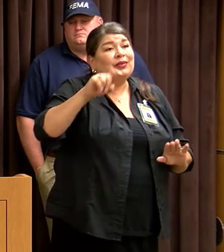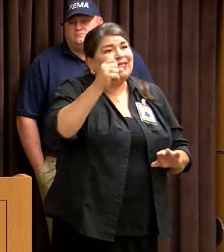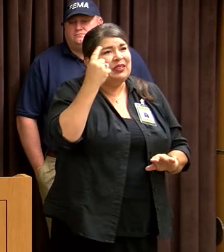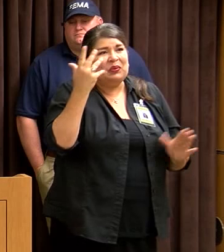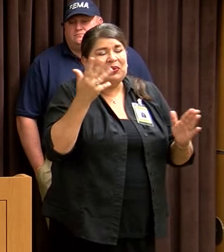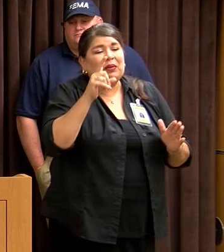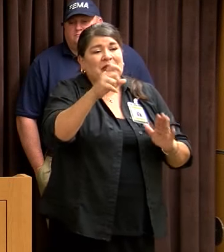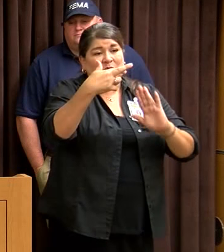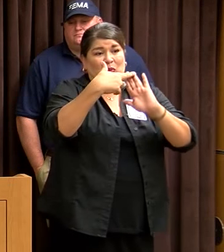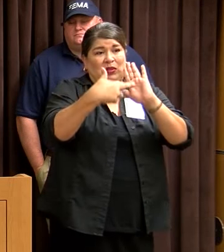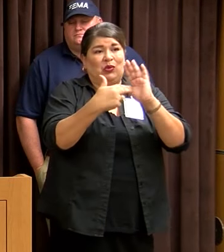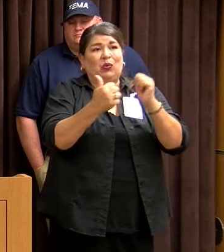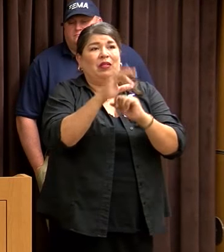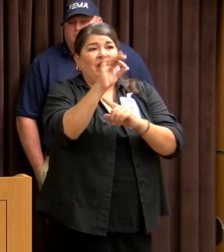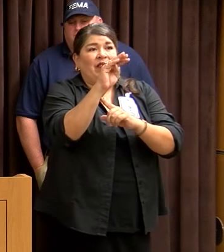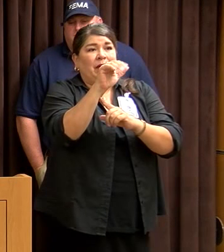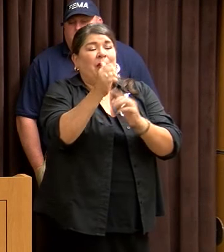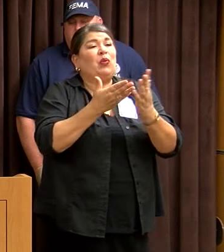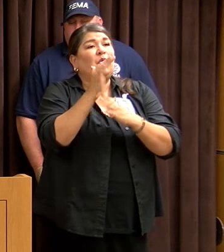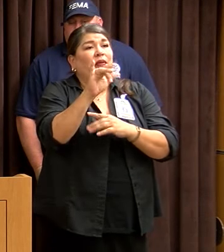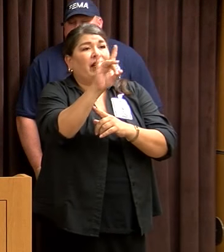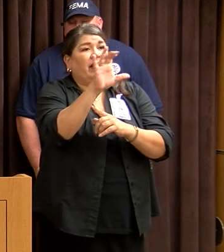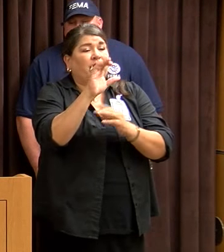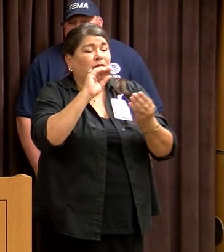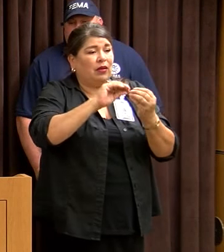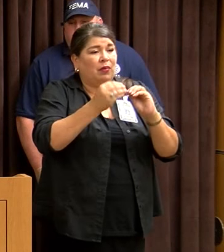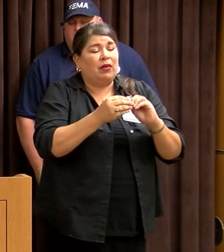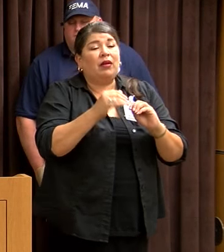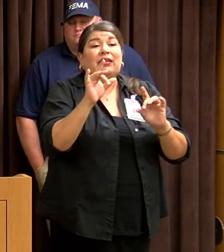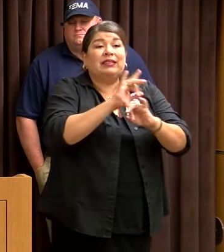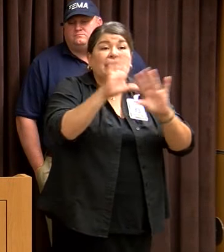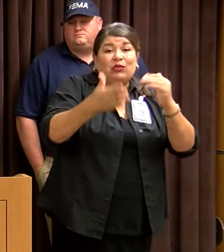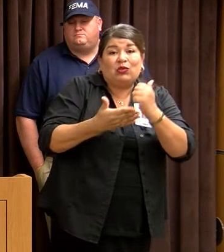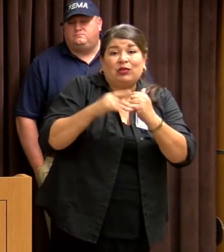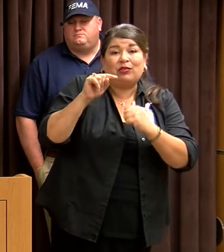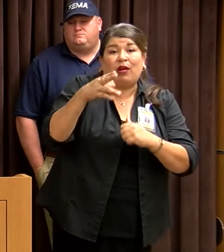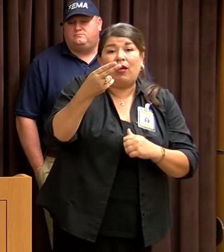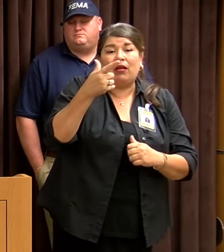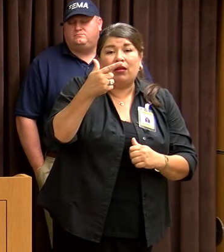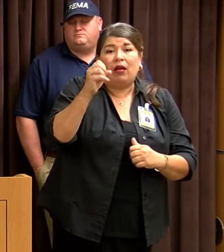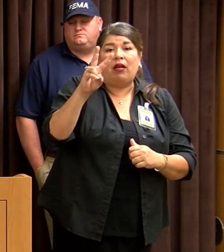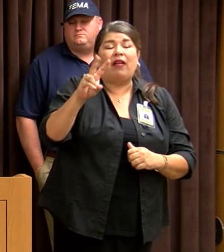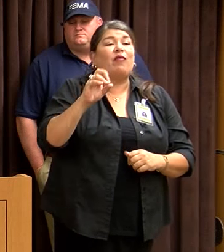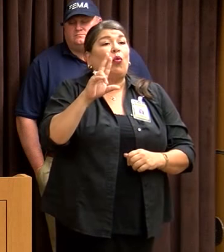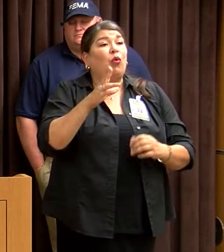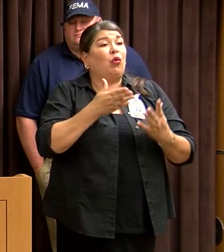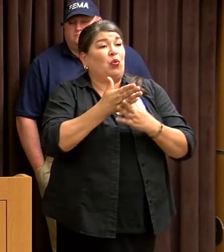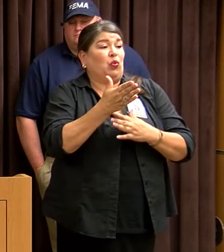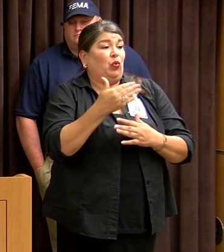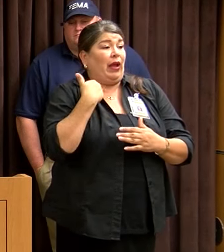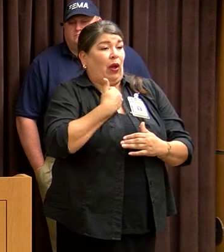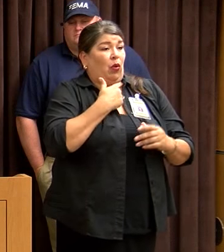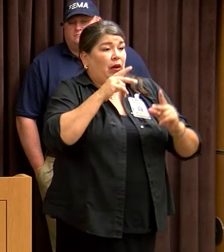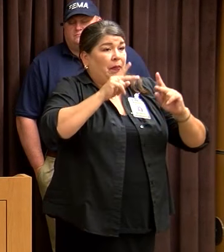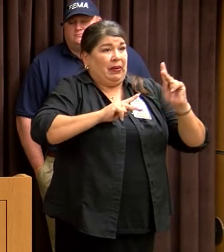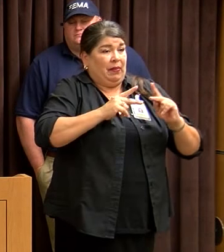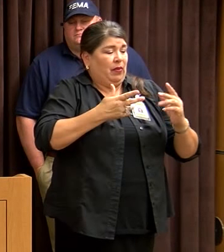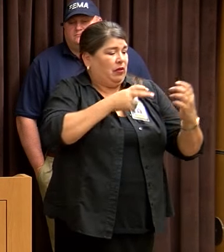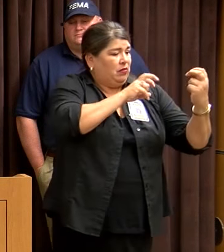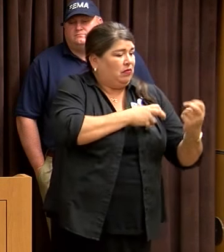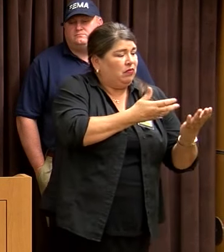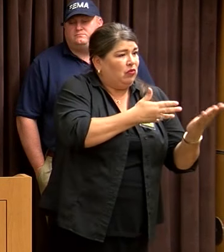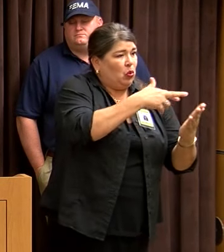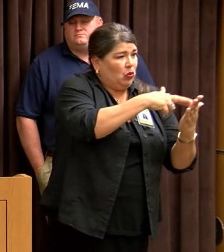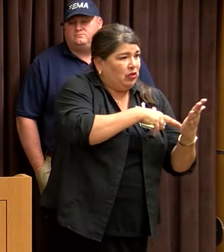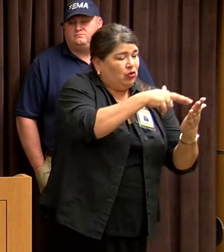register with FEMA through the 1-800 number, disasterassistance.gov, or via live with our personnel. Let's get them into